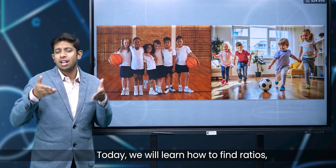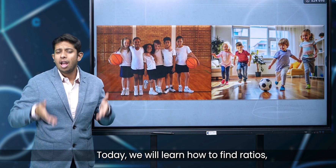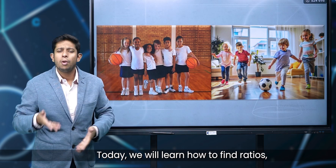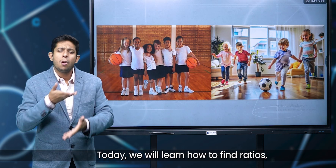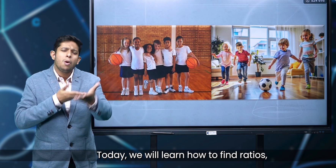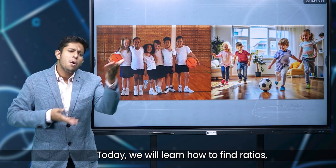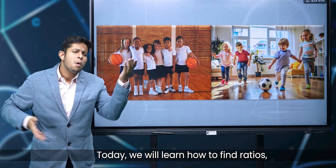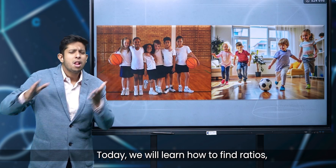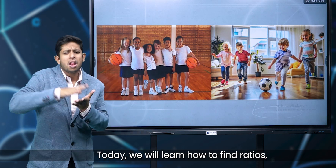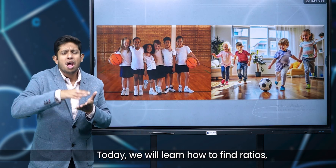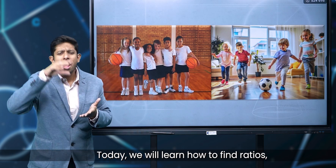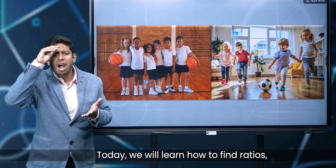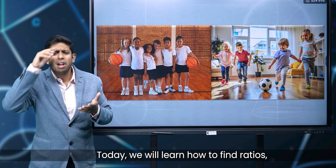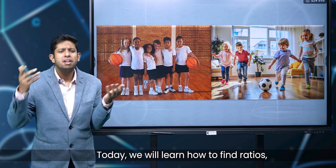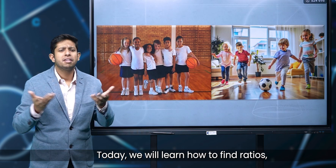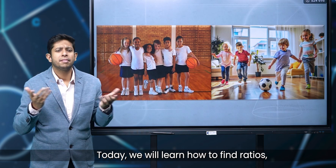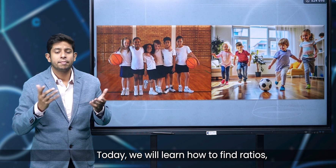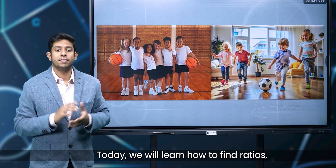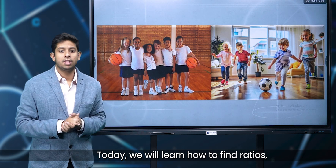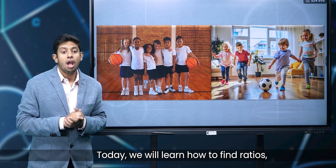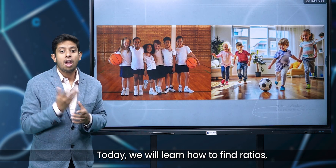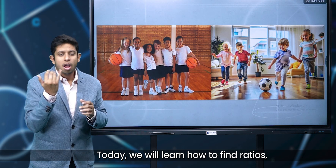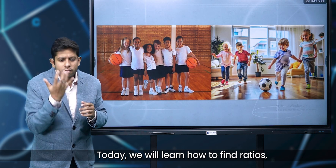Today, we will learn how to find ratios,